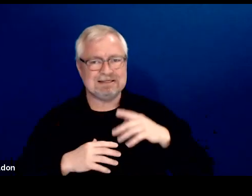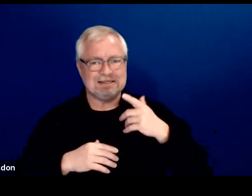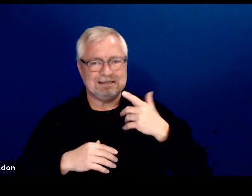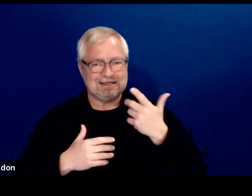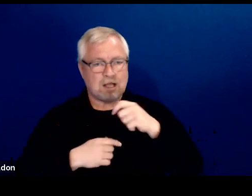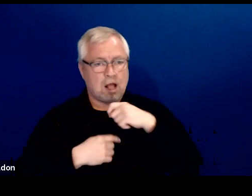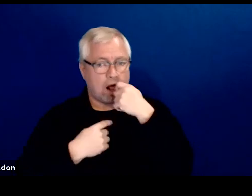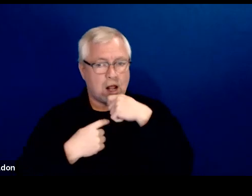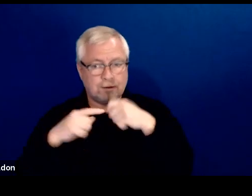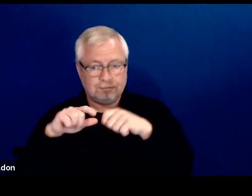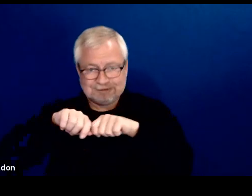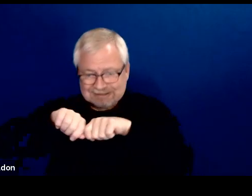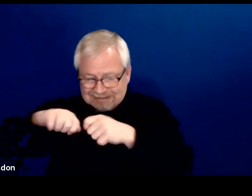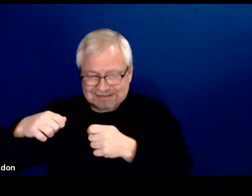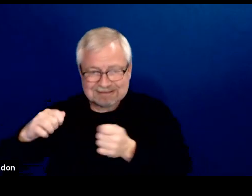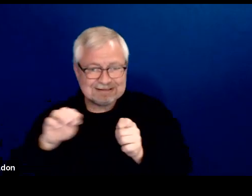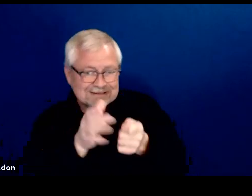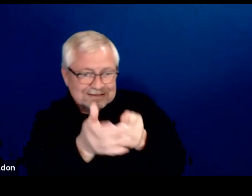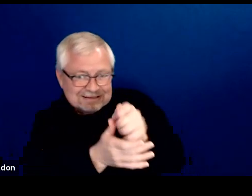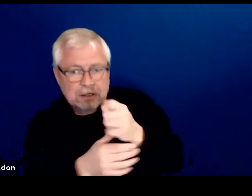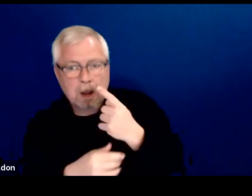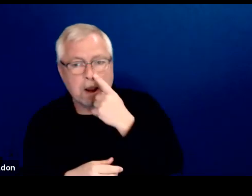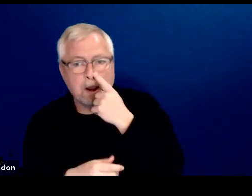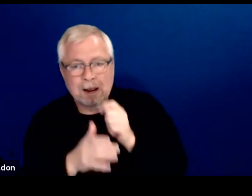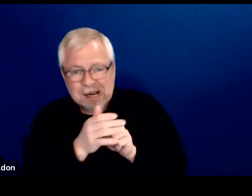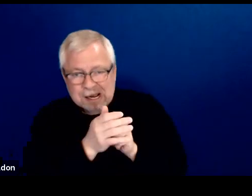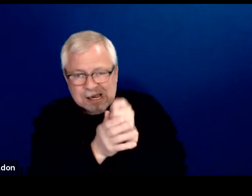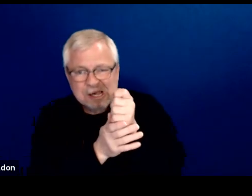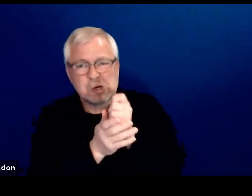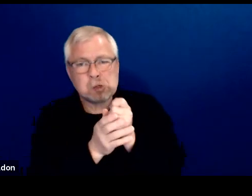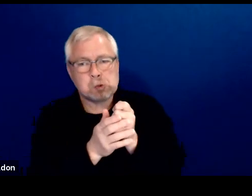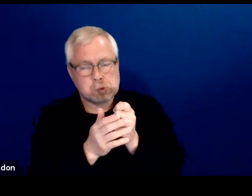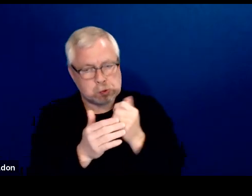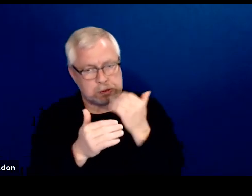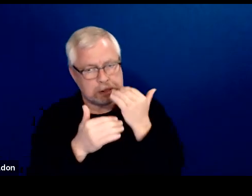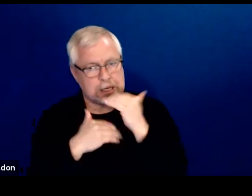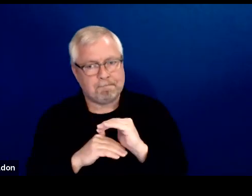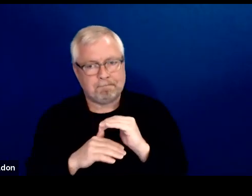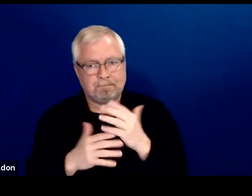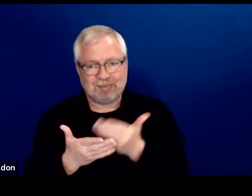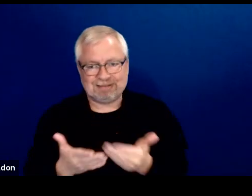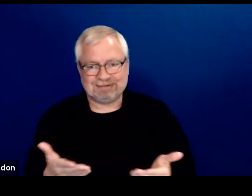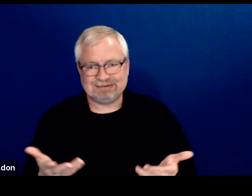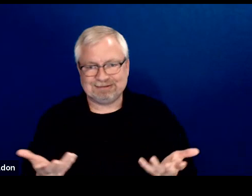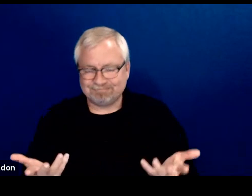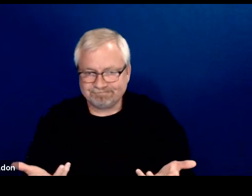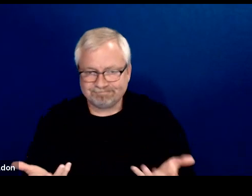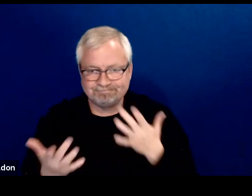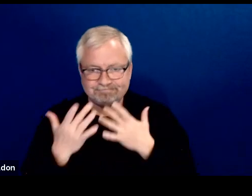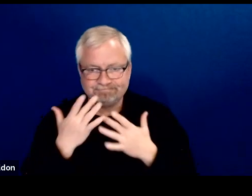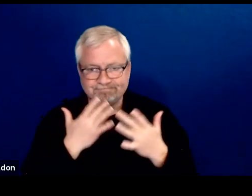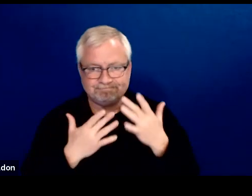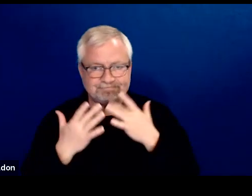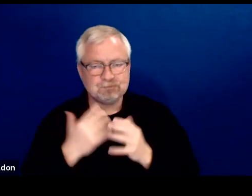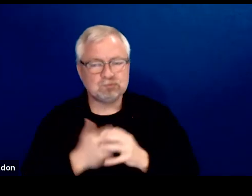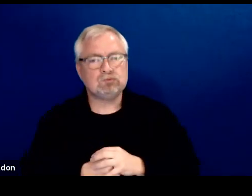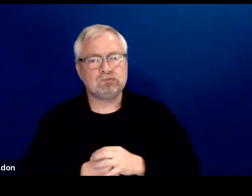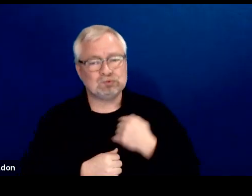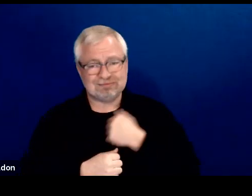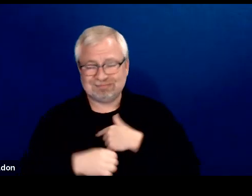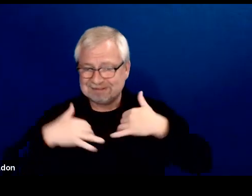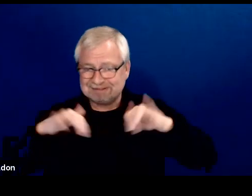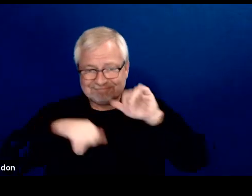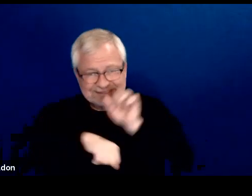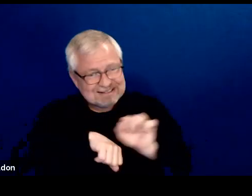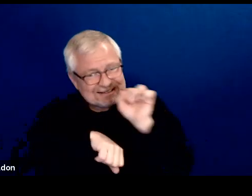have become now kind of the limiting factor there. But we are working very closely together. We've got a large group of folks who